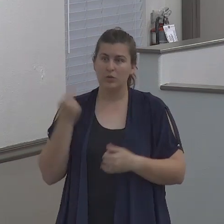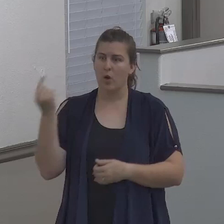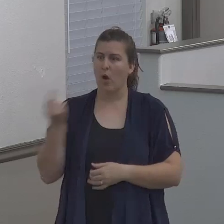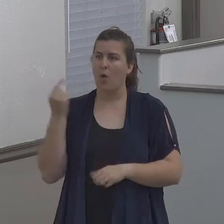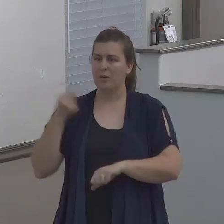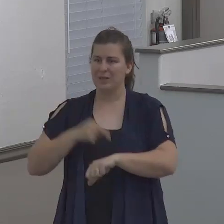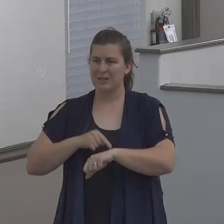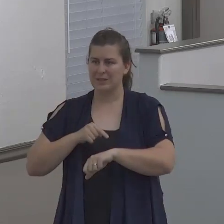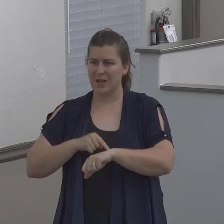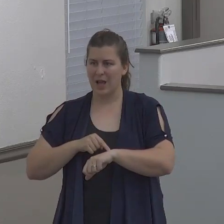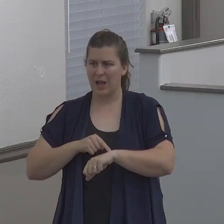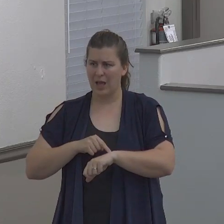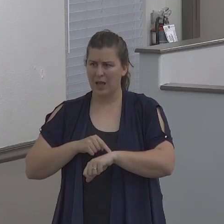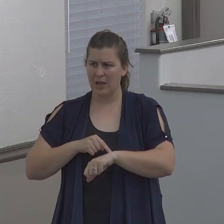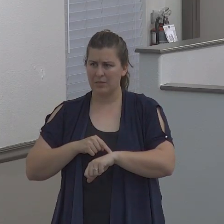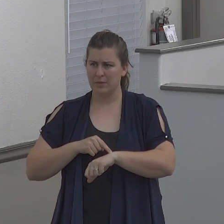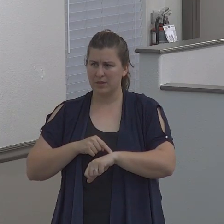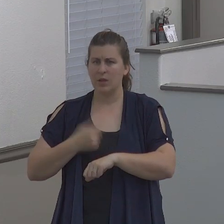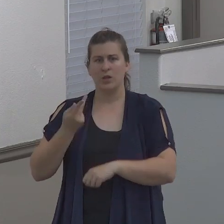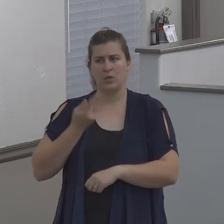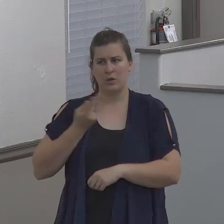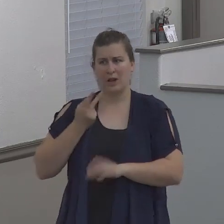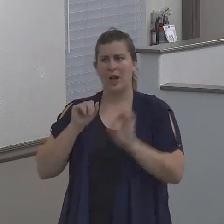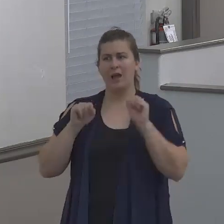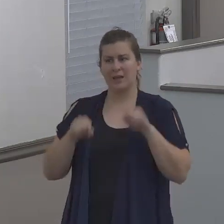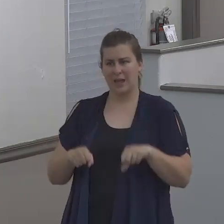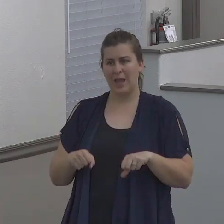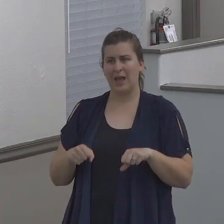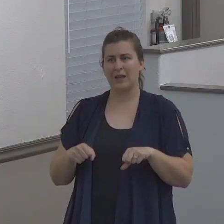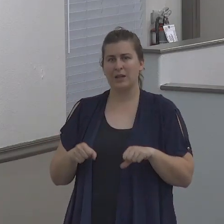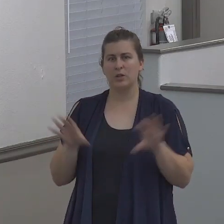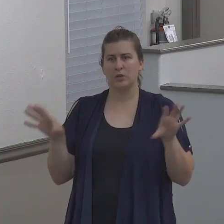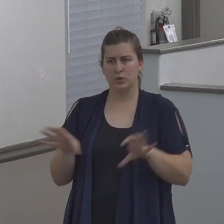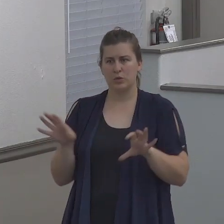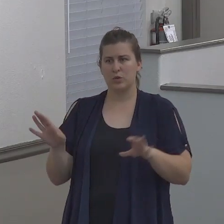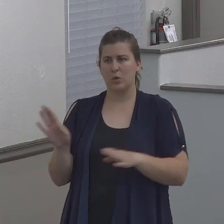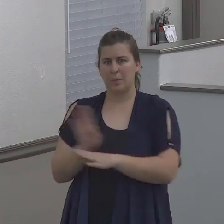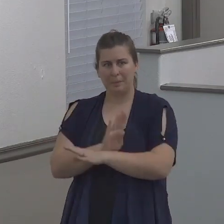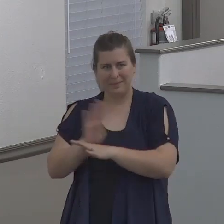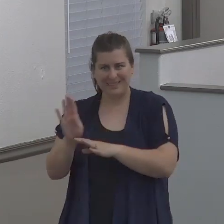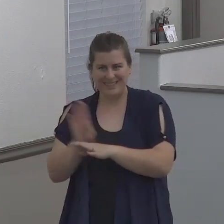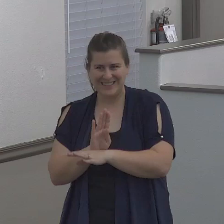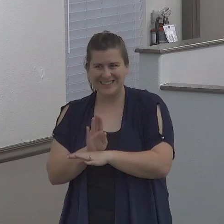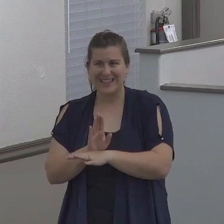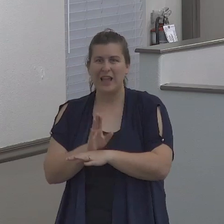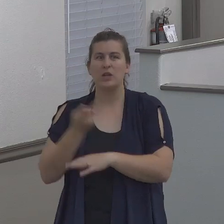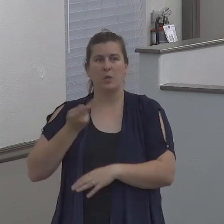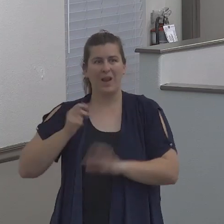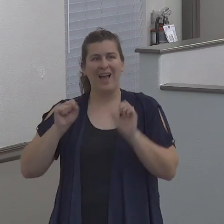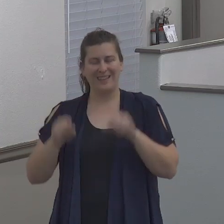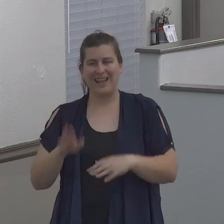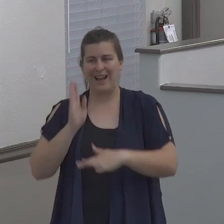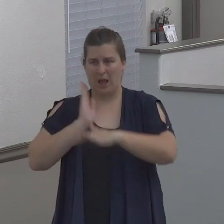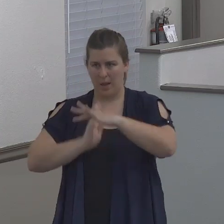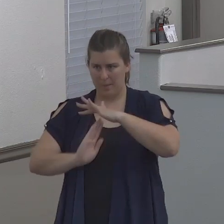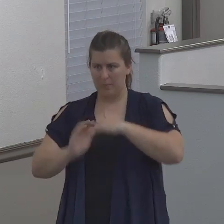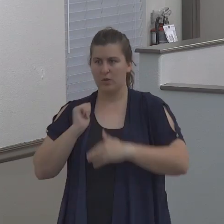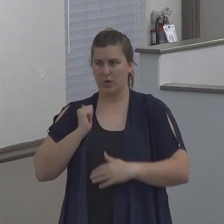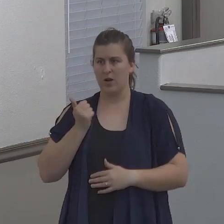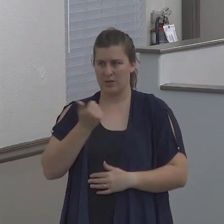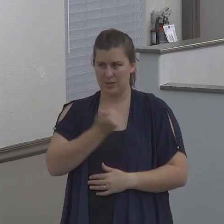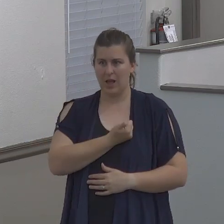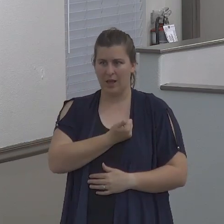But invitation time always is a time when you and I can do business with God. When you and I